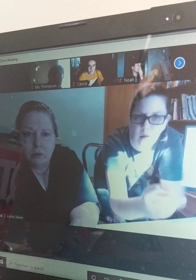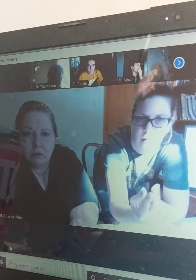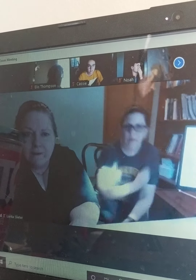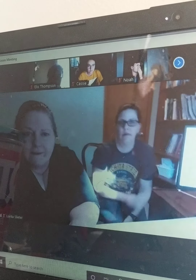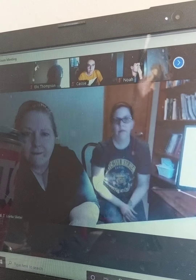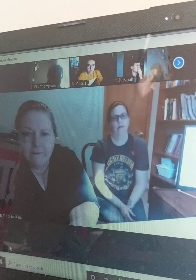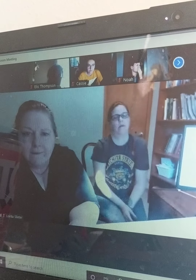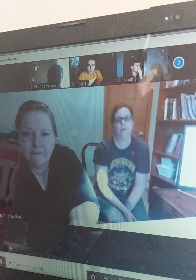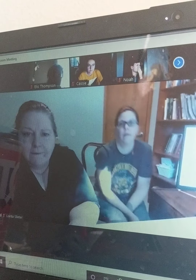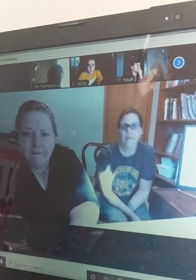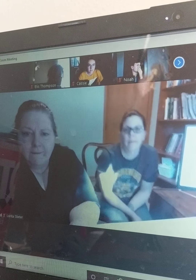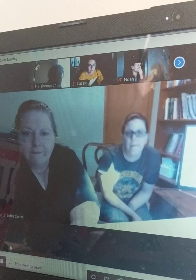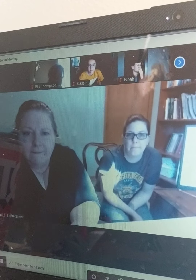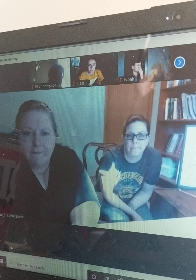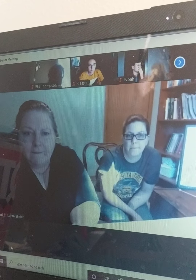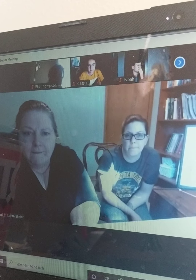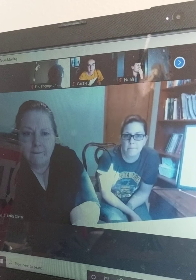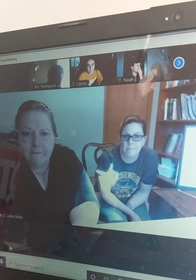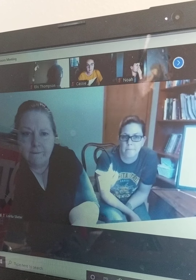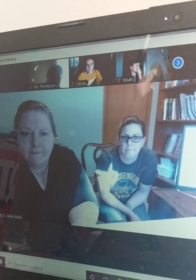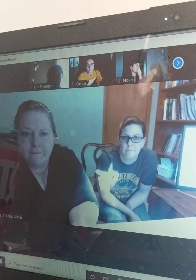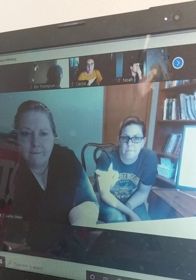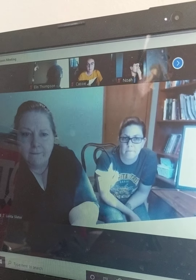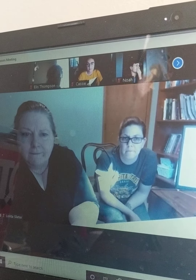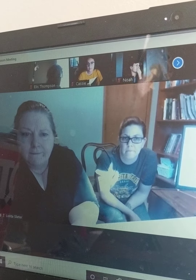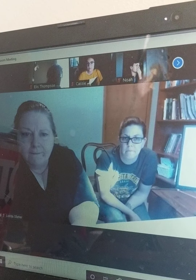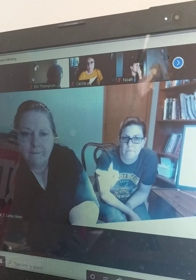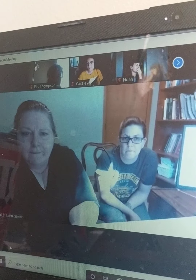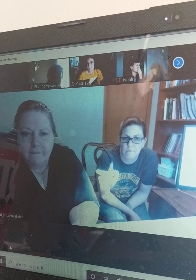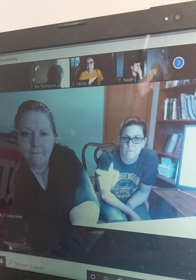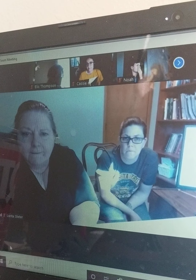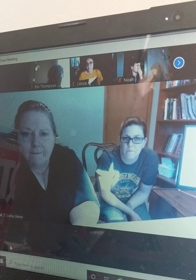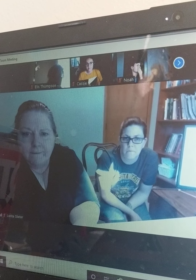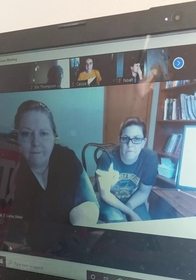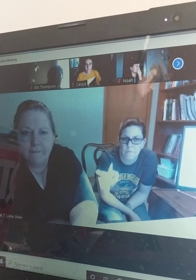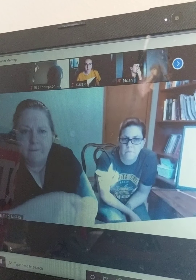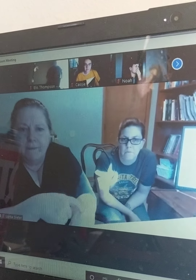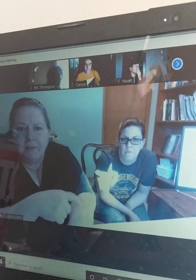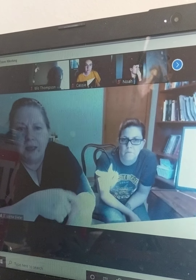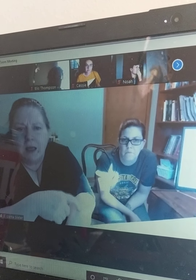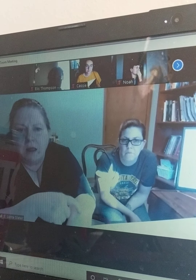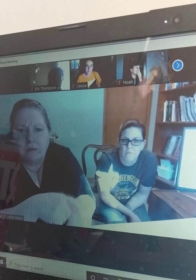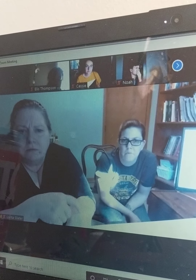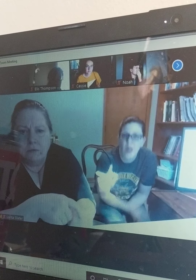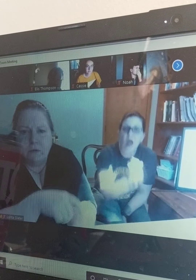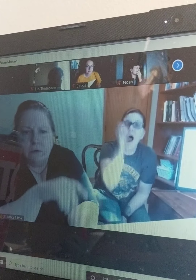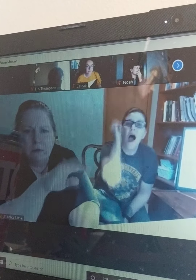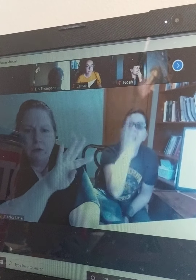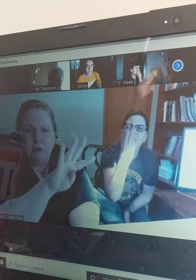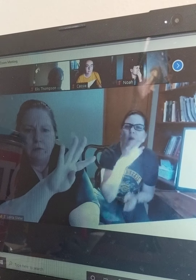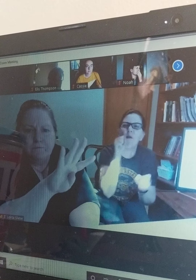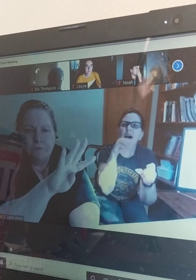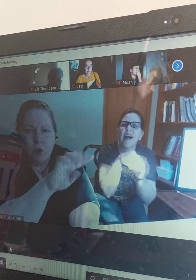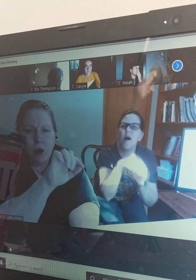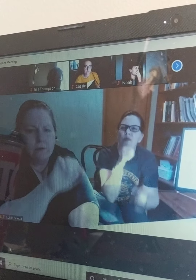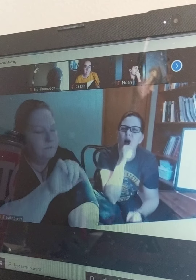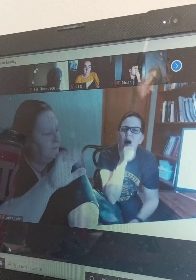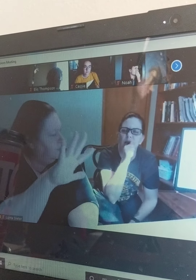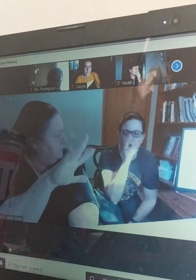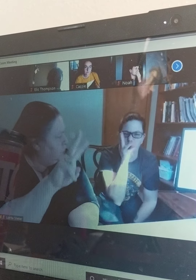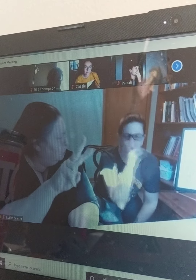saying, where's that at? The chat, but I didn't see Janet's stuff. I just saw where all of us in the class were talking, so that's why I didn't know if I missed